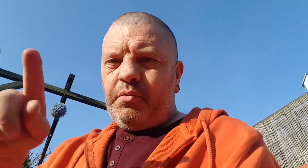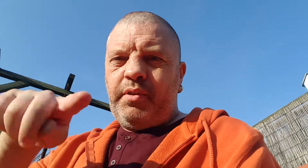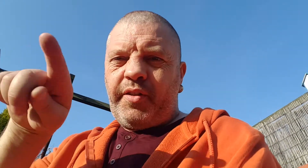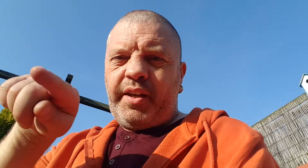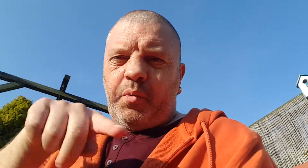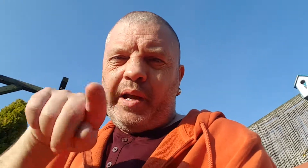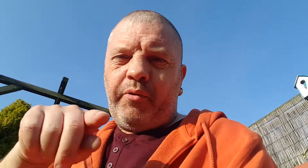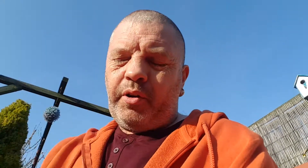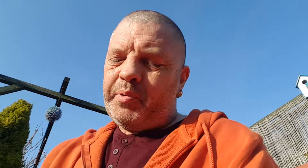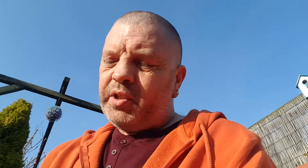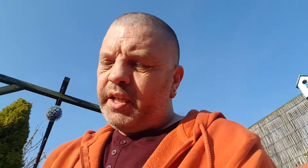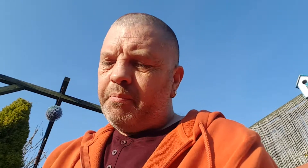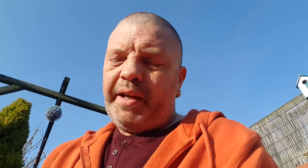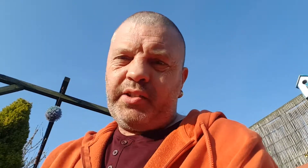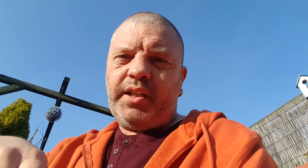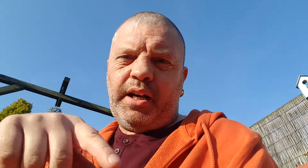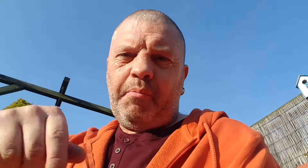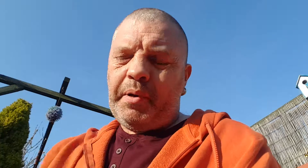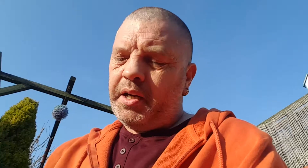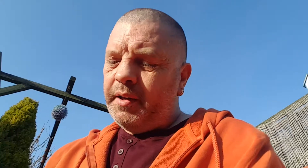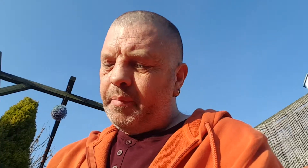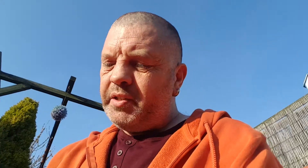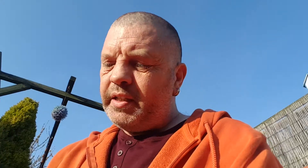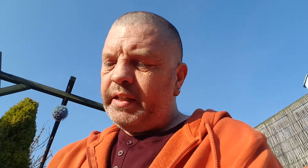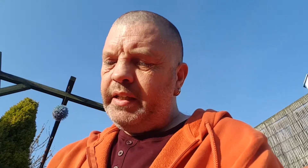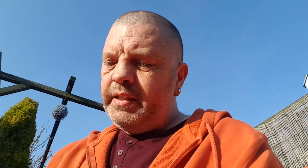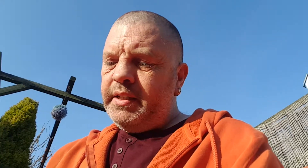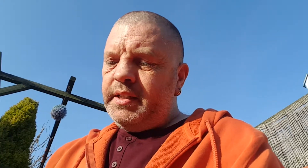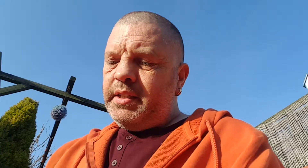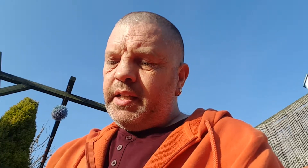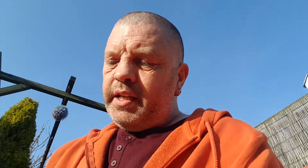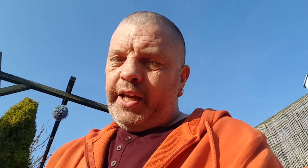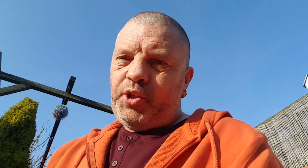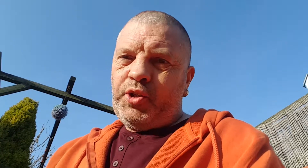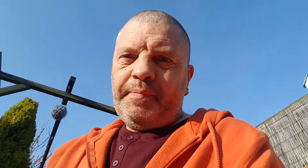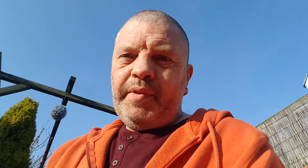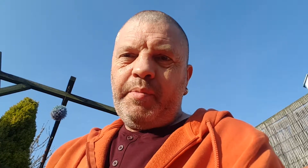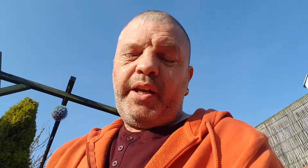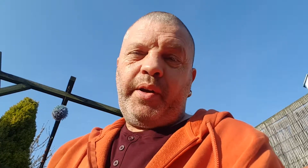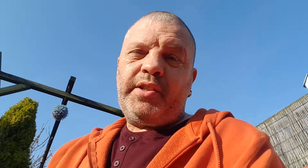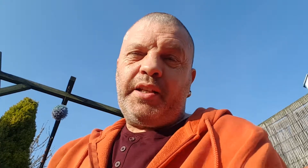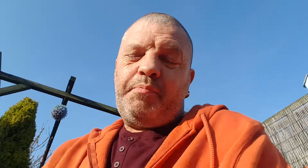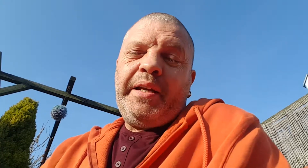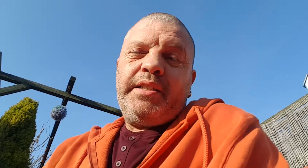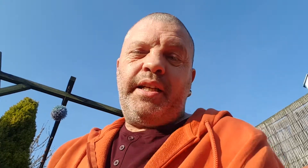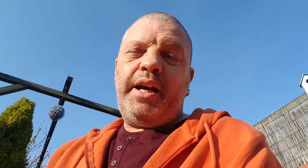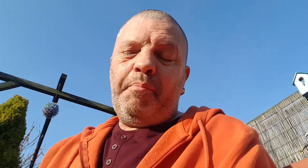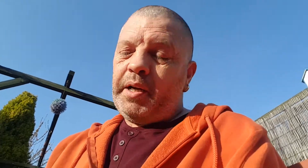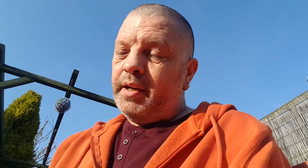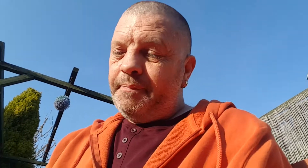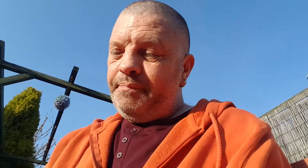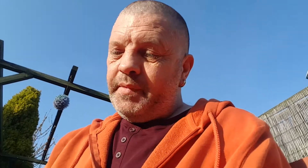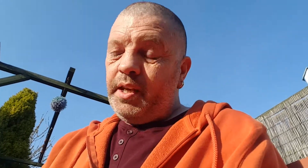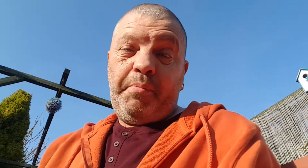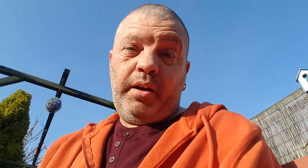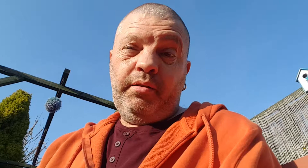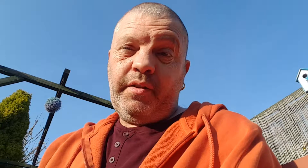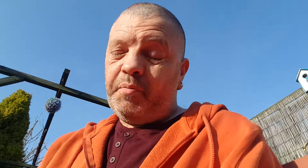I think they're wound opposite, and it makes it a humbucker basically, ish. But anyway, so that's basically a humbucker in the middle of a